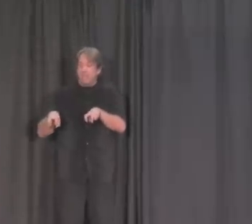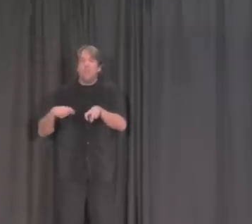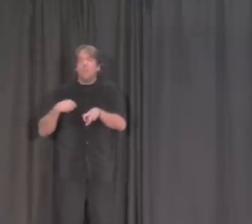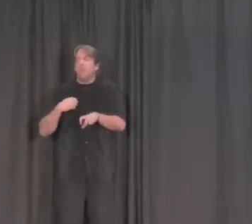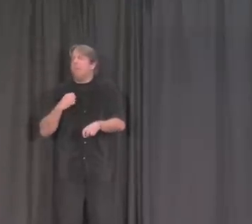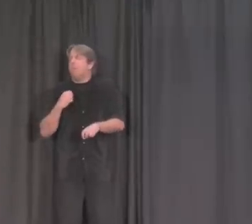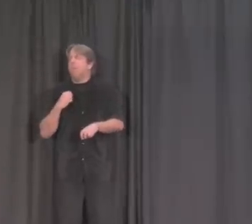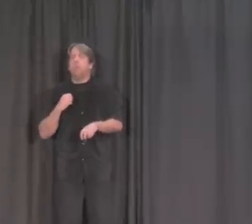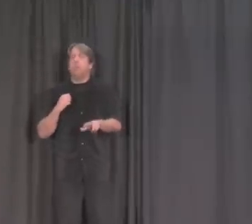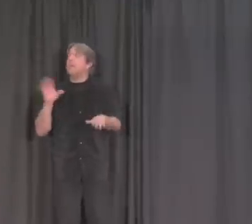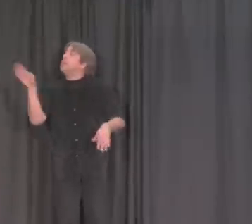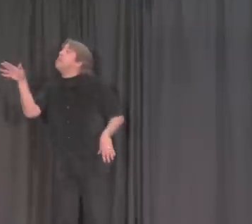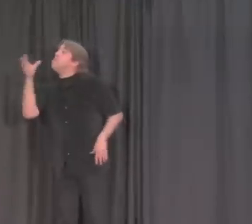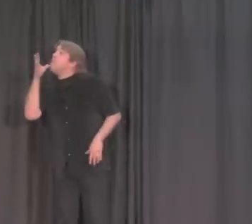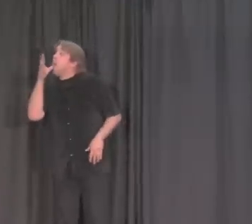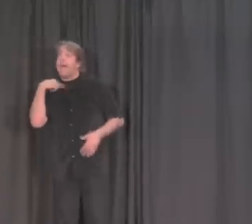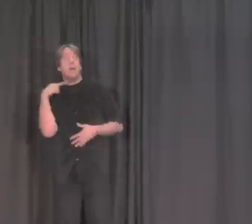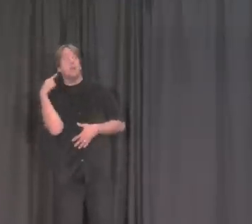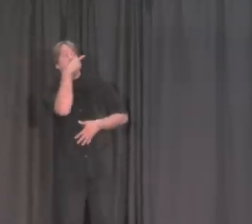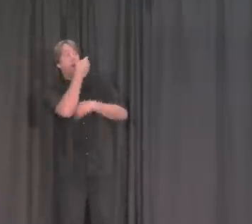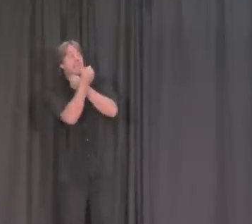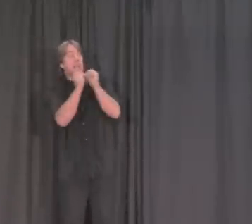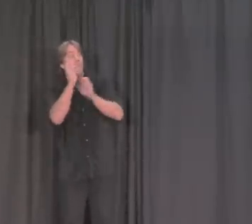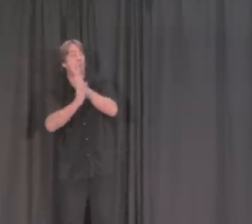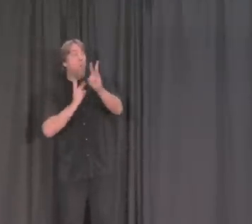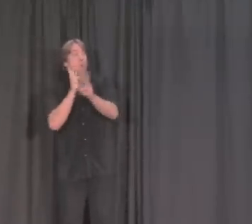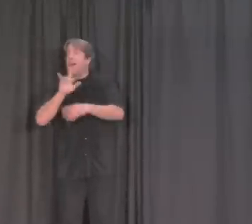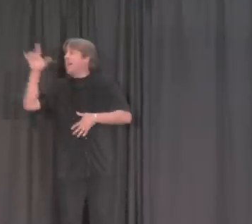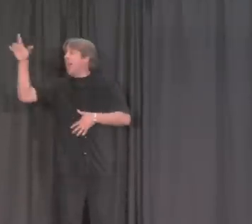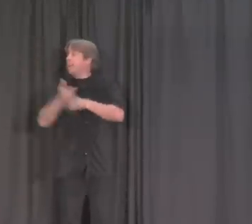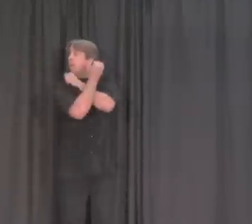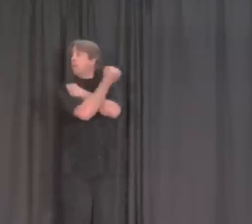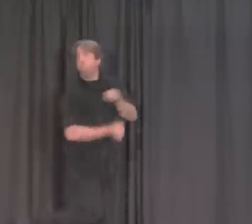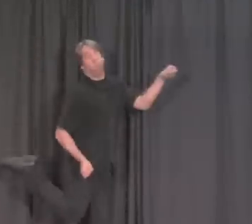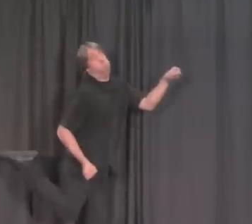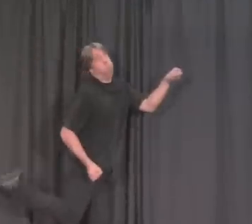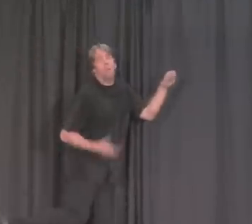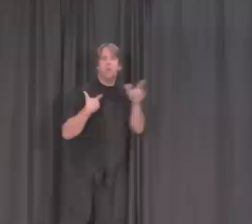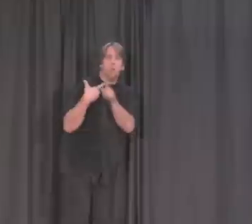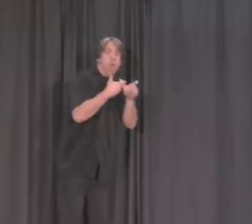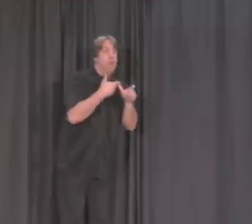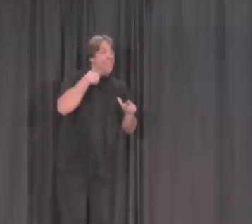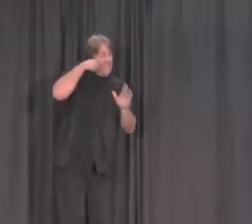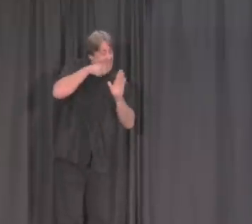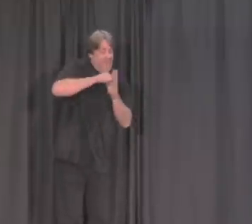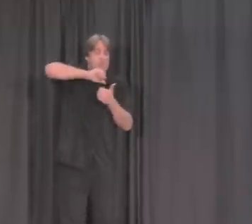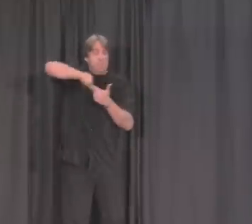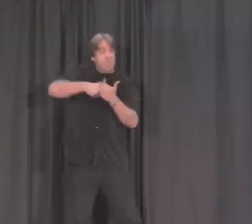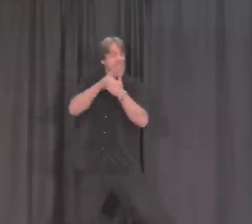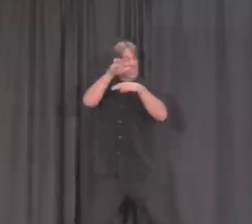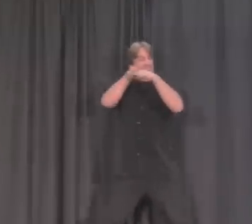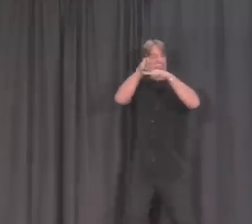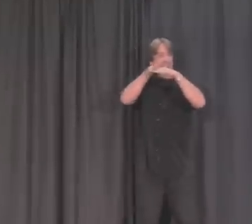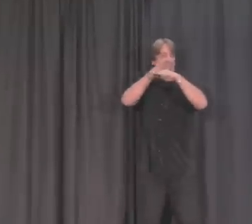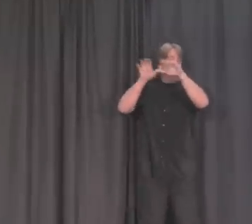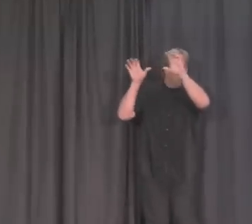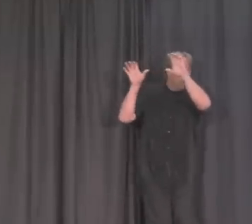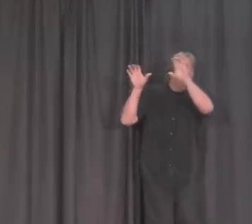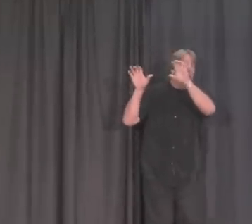My mother sat down on the couch. I went, hey mom, I'm gonna go save the world. Peace out, bye. So I ran and hid behind the